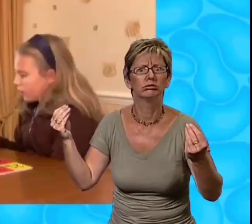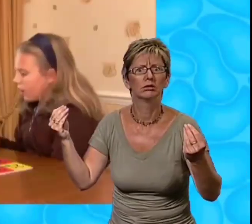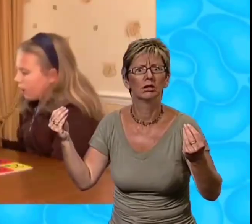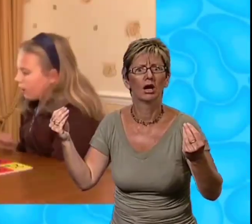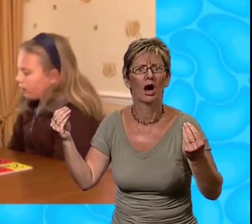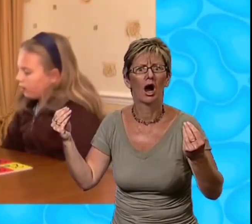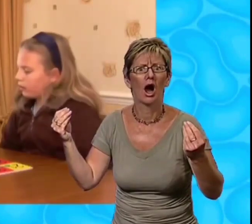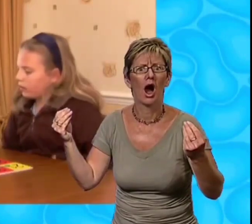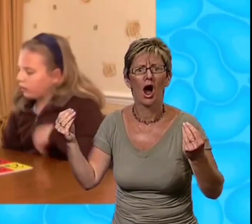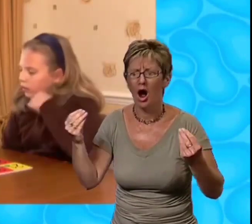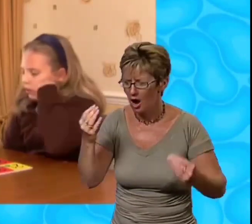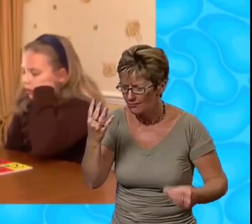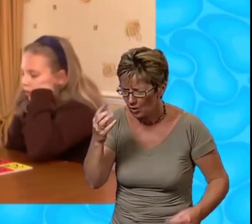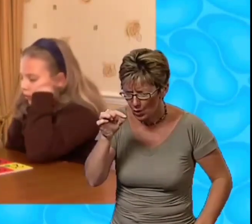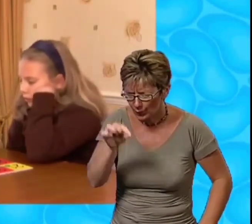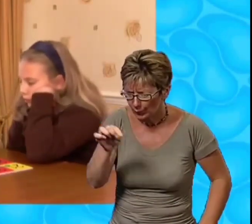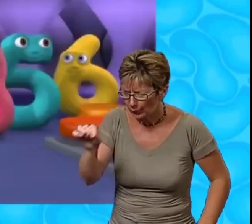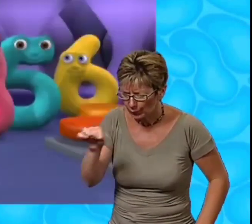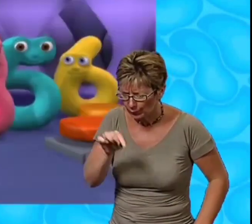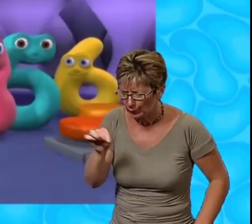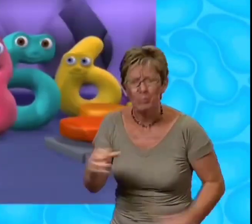Gone? Oh, dear, oh, dear.